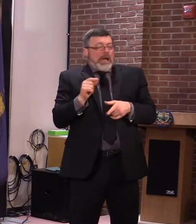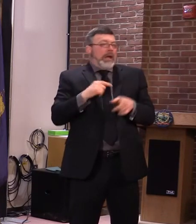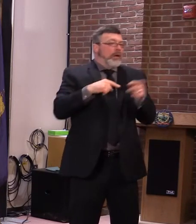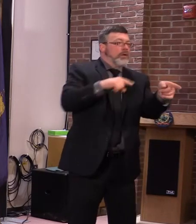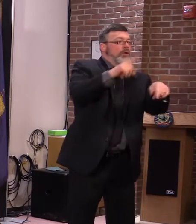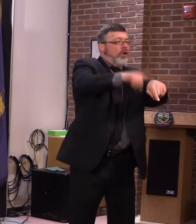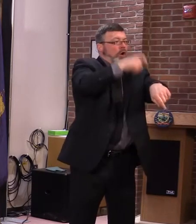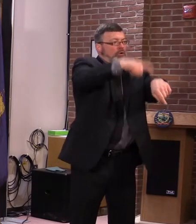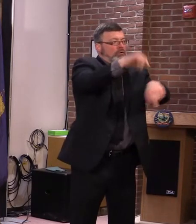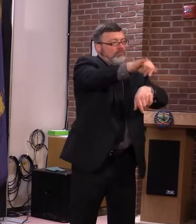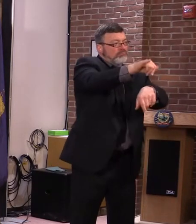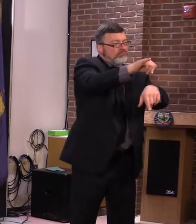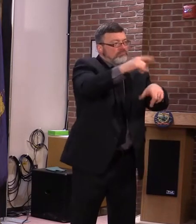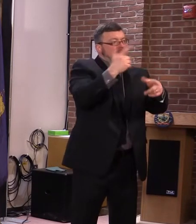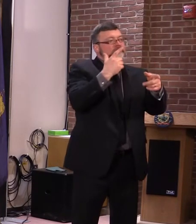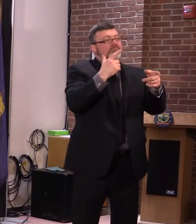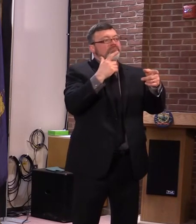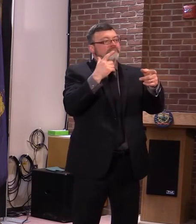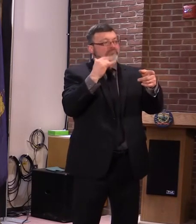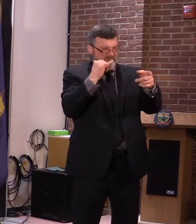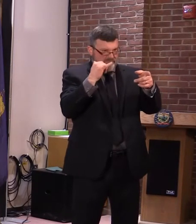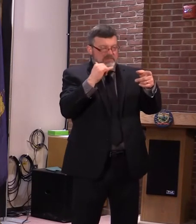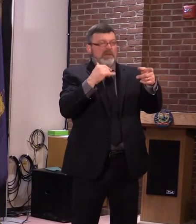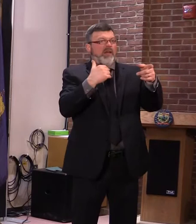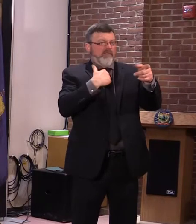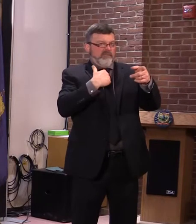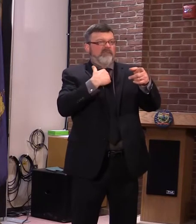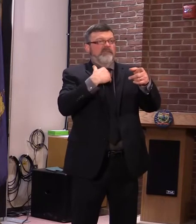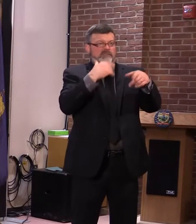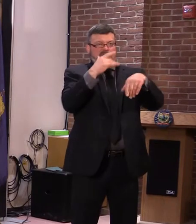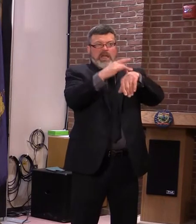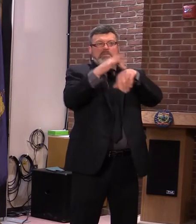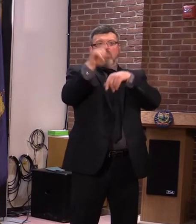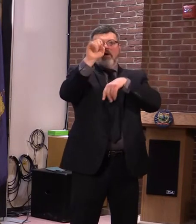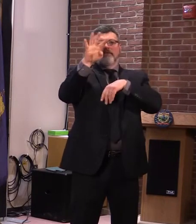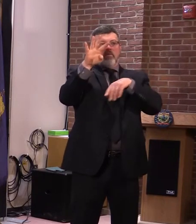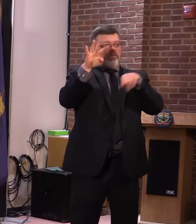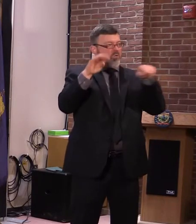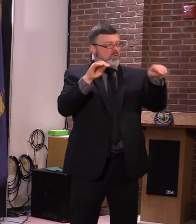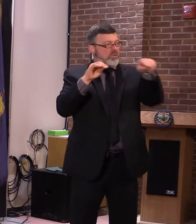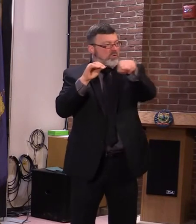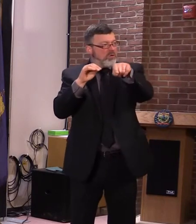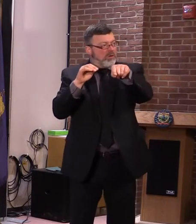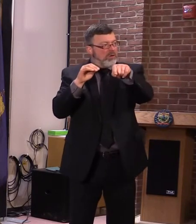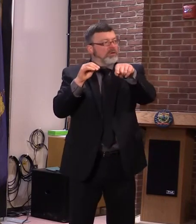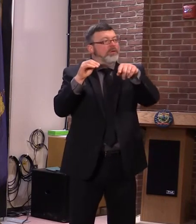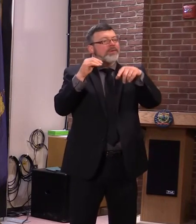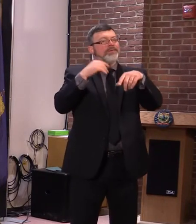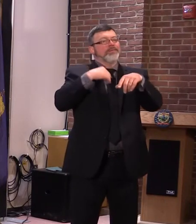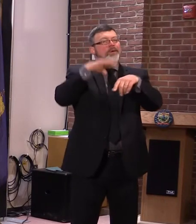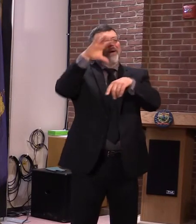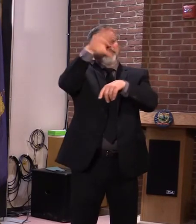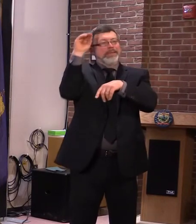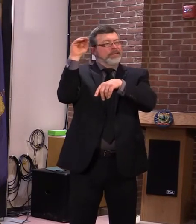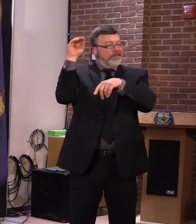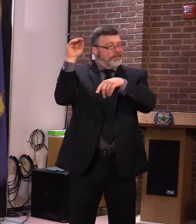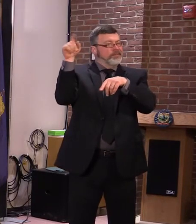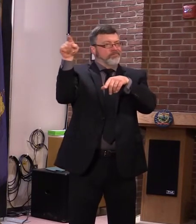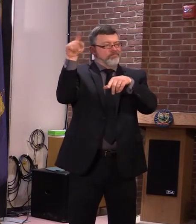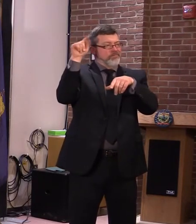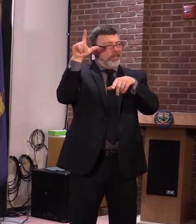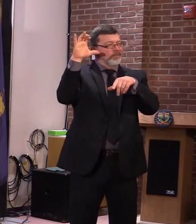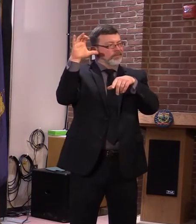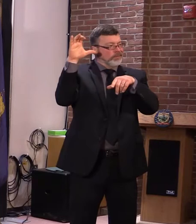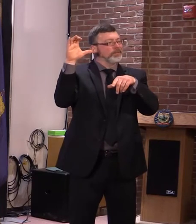providers. Through the healthcare staffing company TLC, with more than 30 staff on their way to Vermont by the